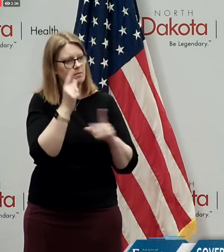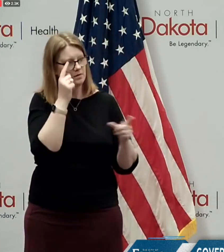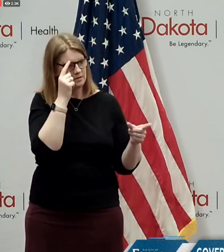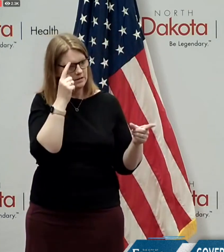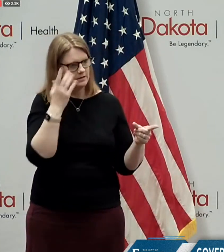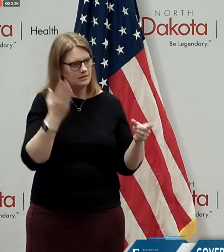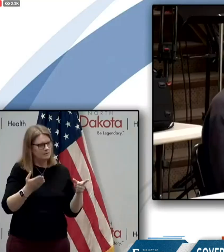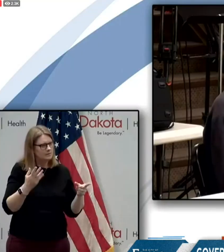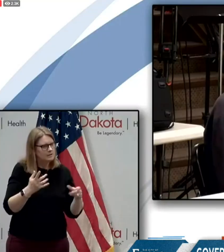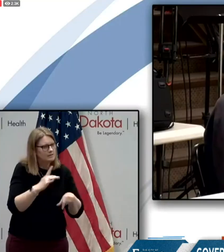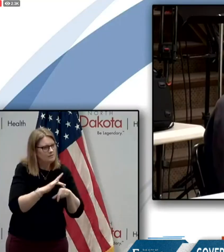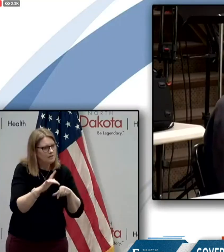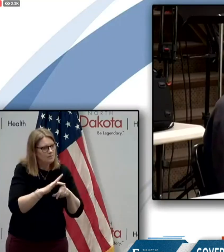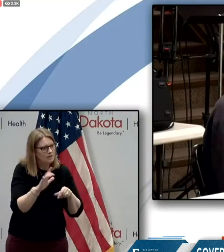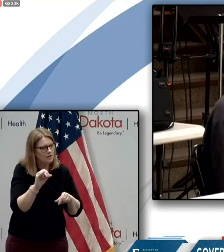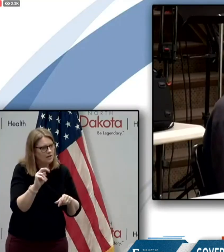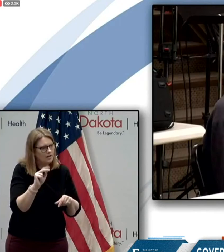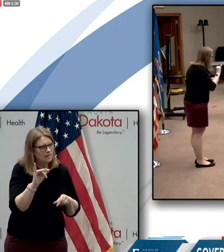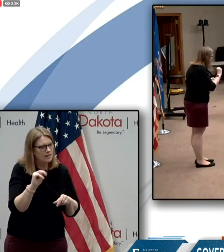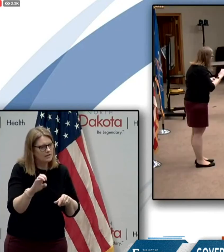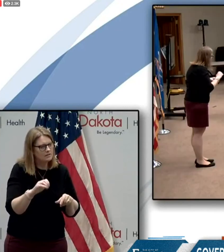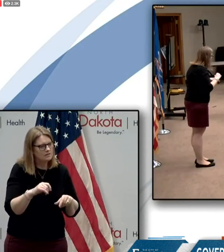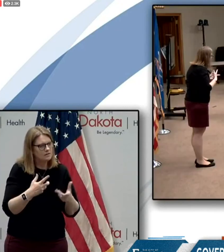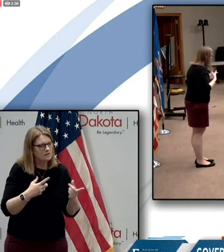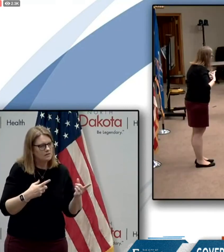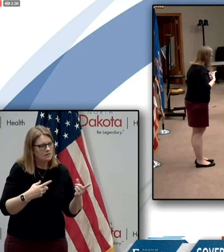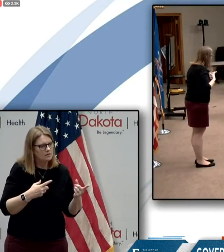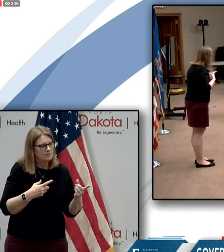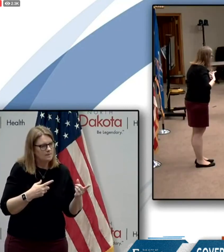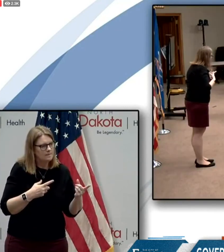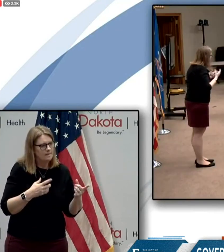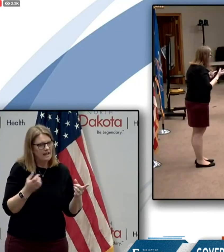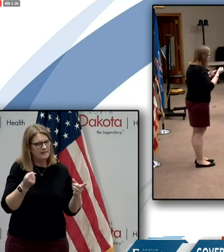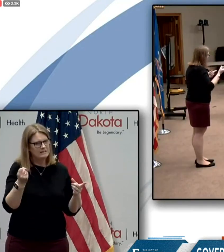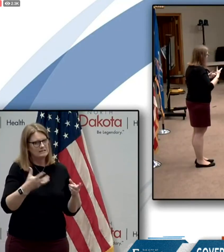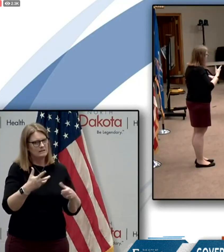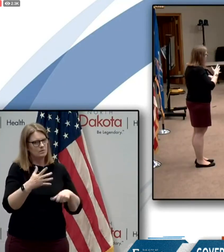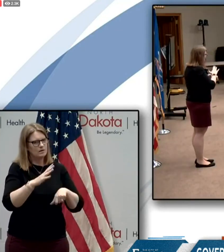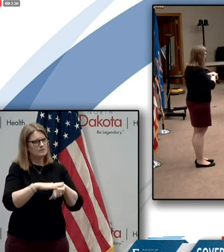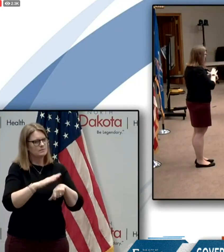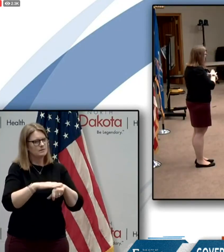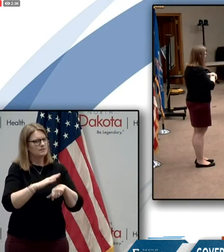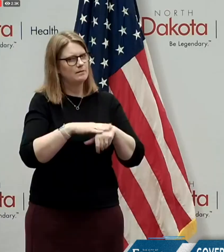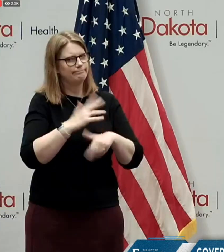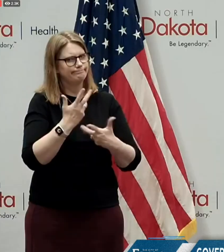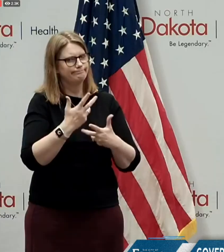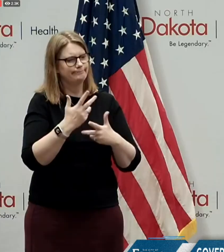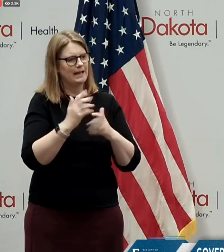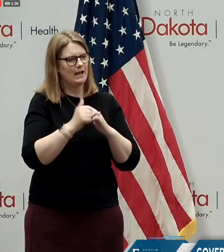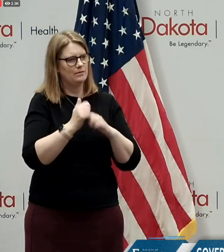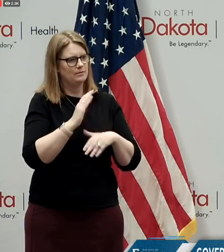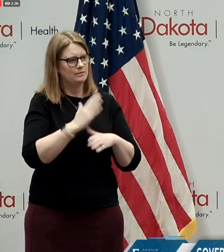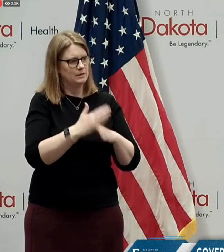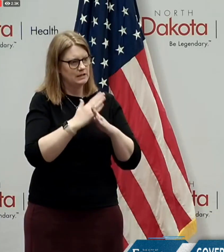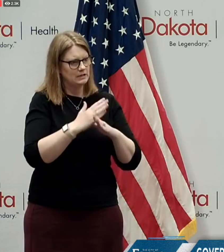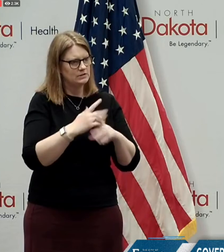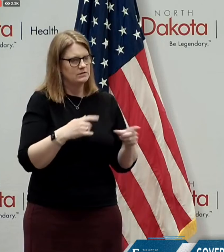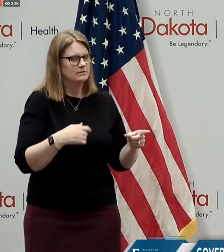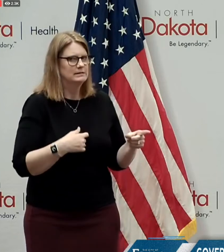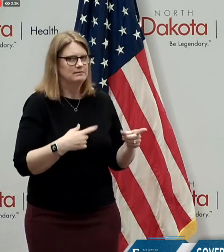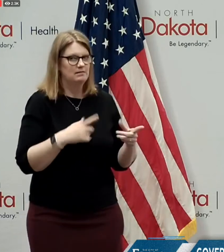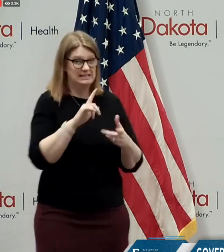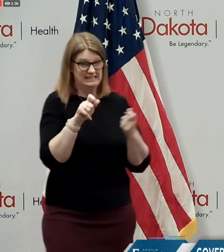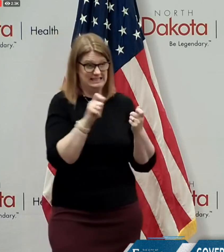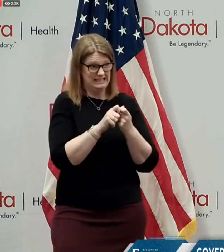Perhaps this is readily available online, but what are some of the precautions that you're taking at the casino? Right now, I don't have all those details, but I